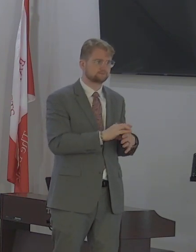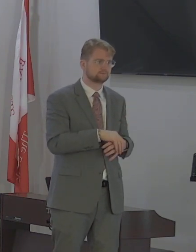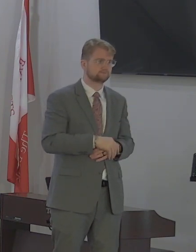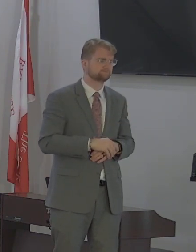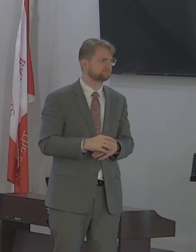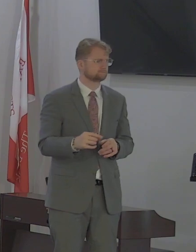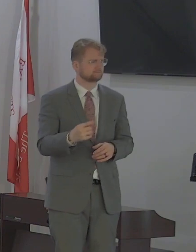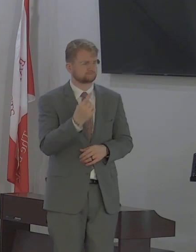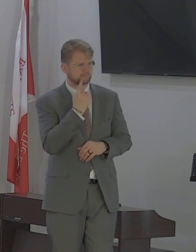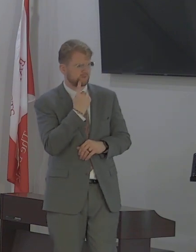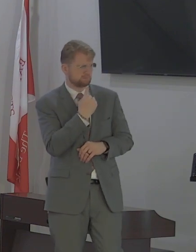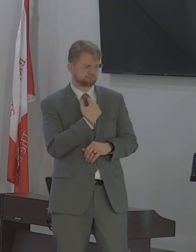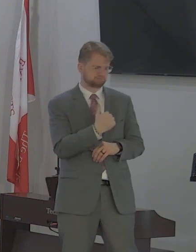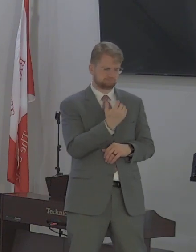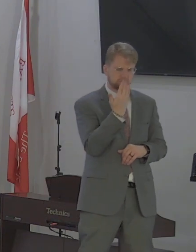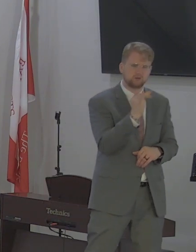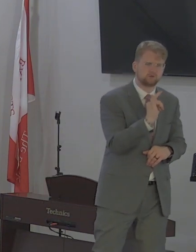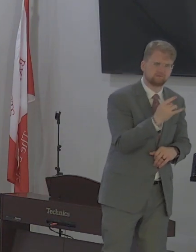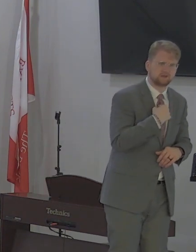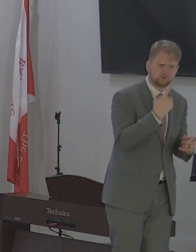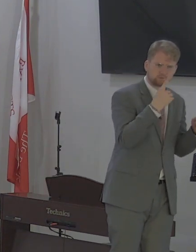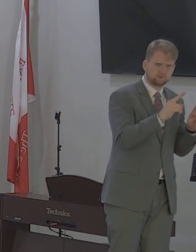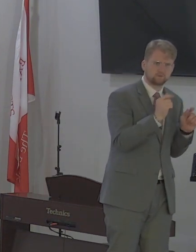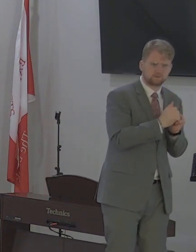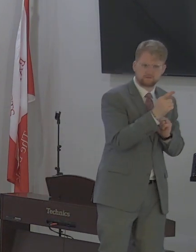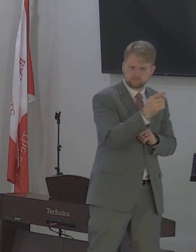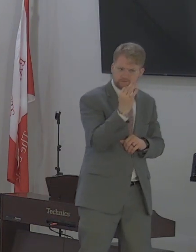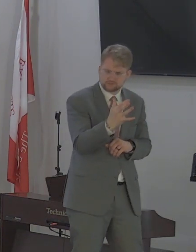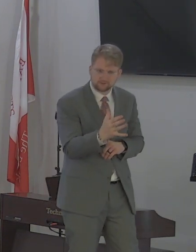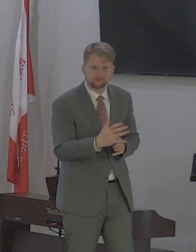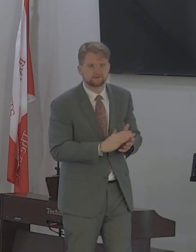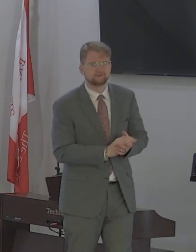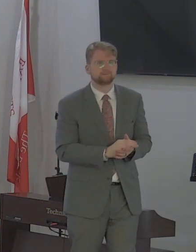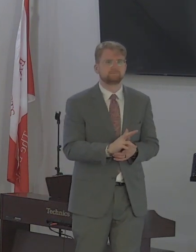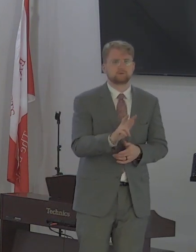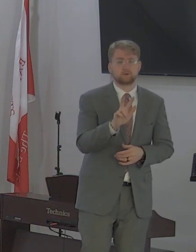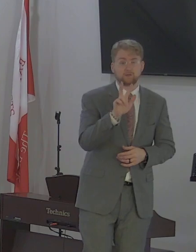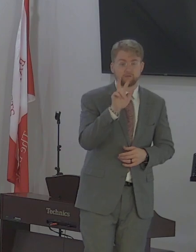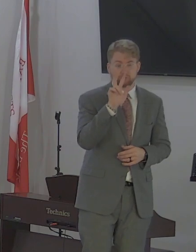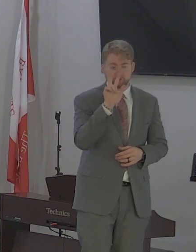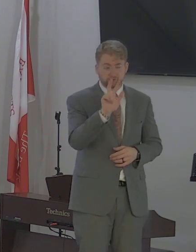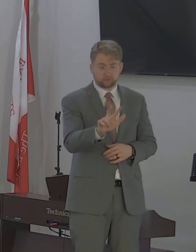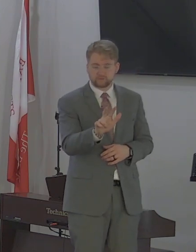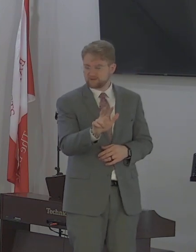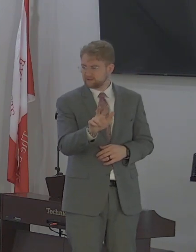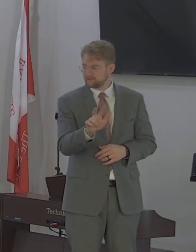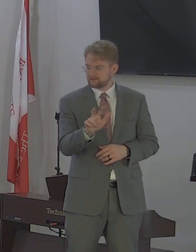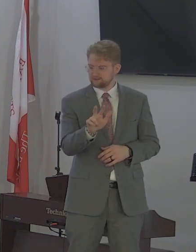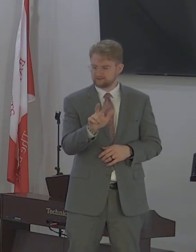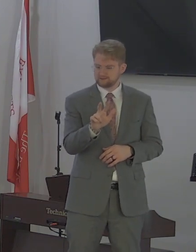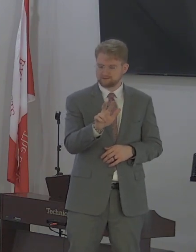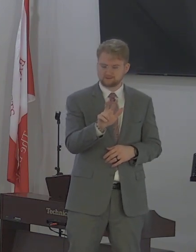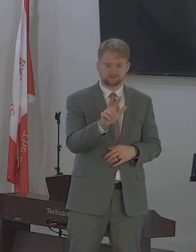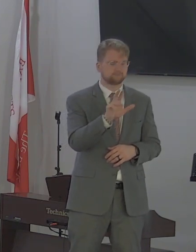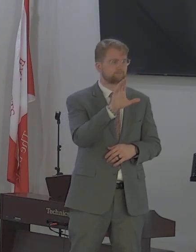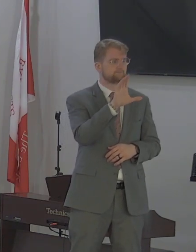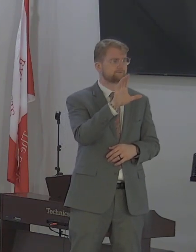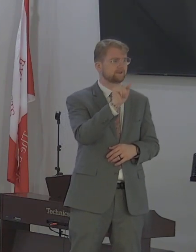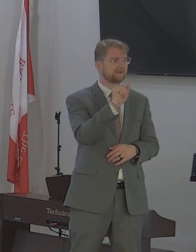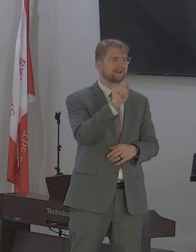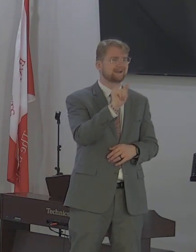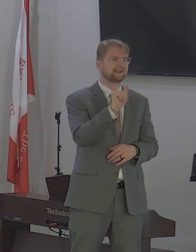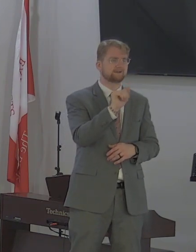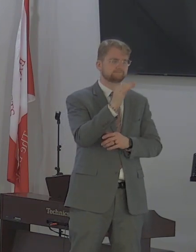I agree with you, preacher. I think I've said it before. I'll say it again. There were three cannabis churches in